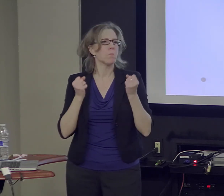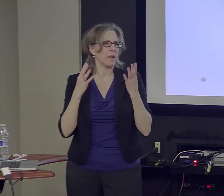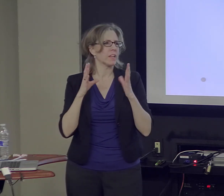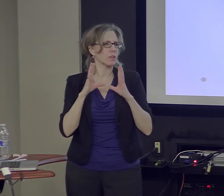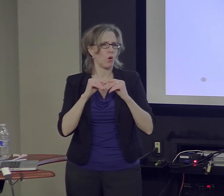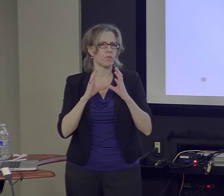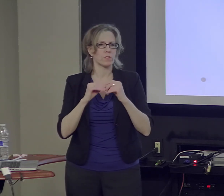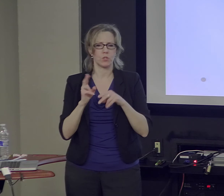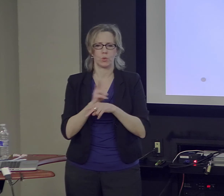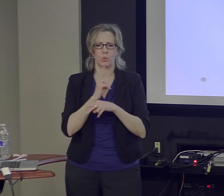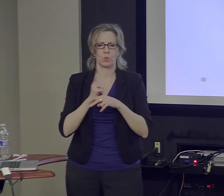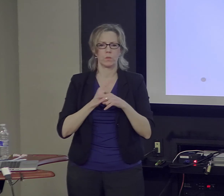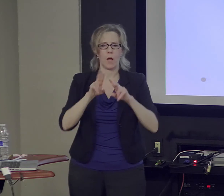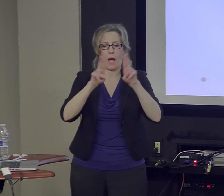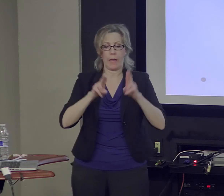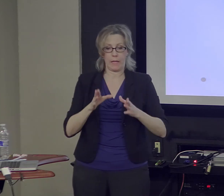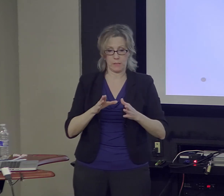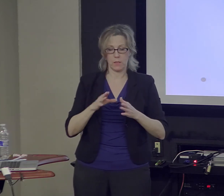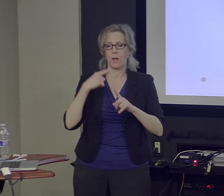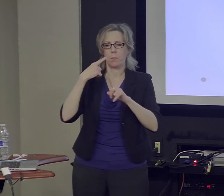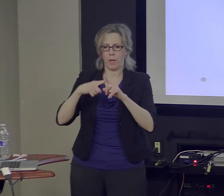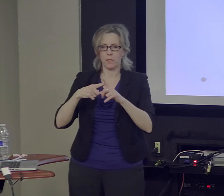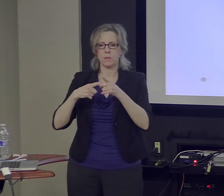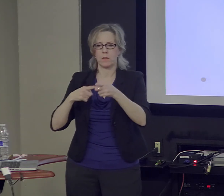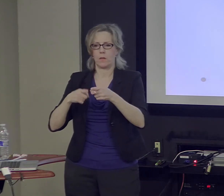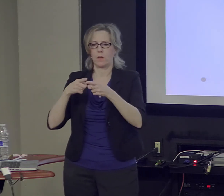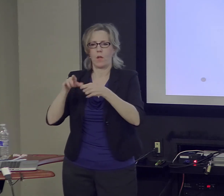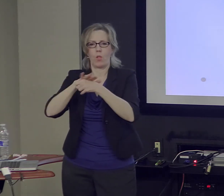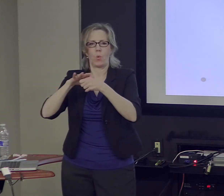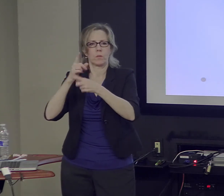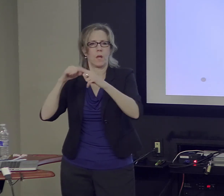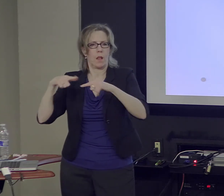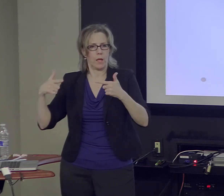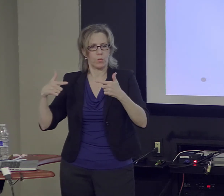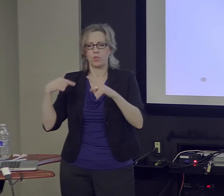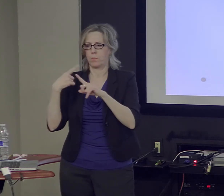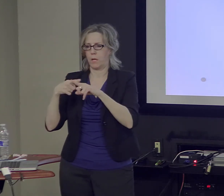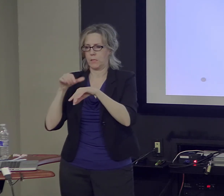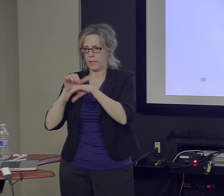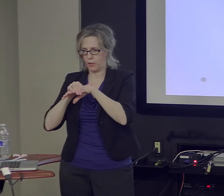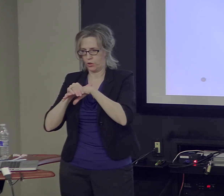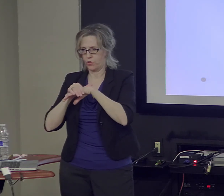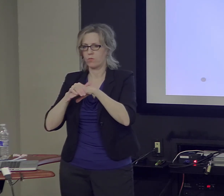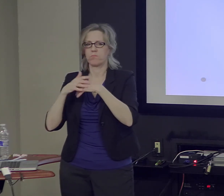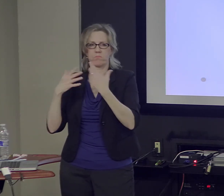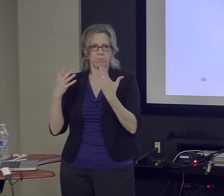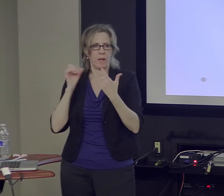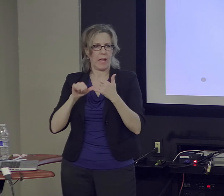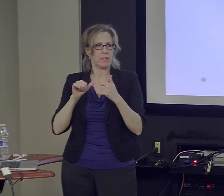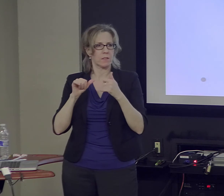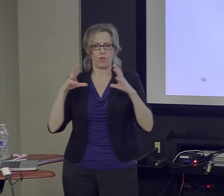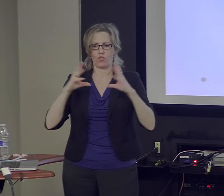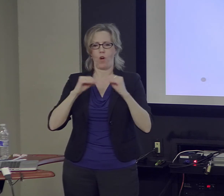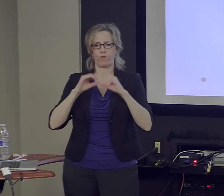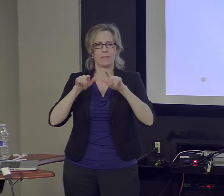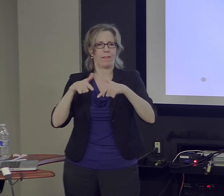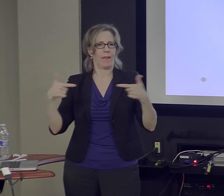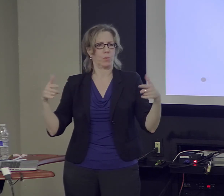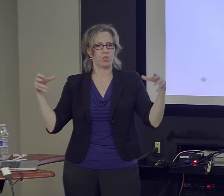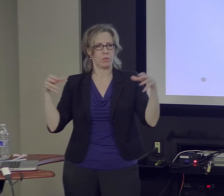effective? We see more and more conferences using international sign language plus the local sign language of